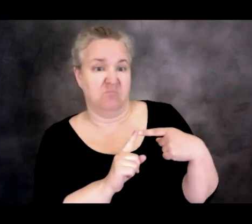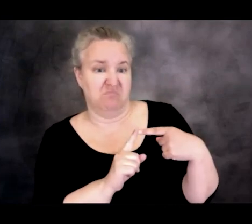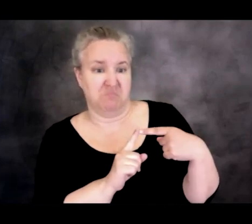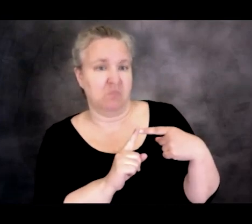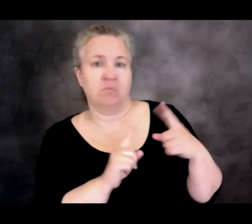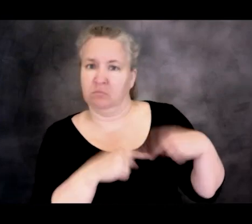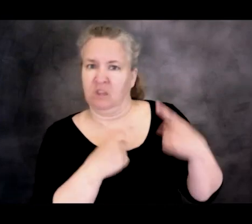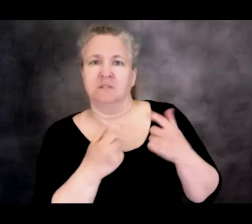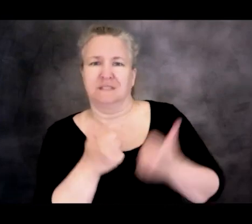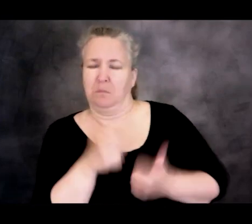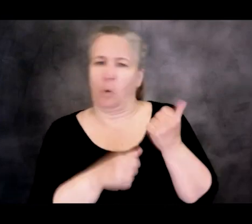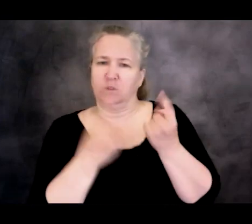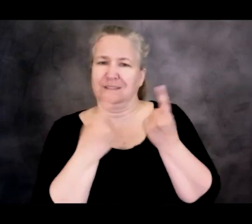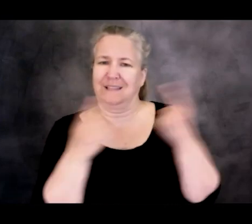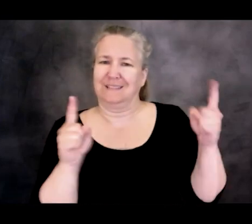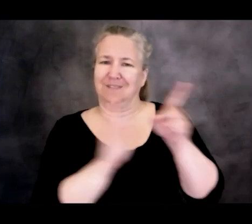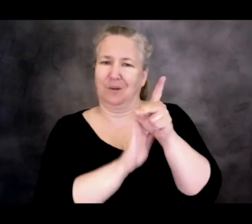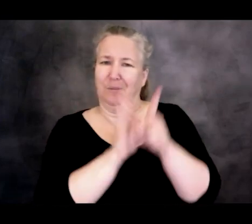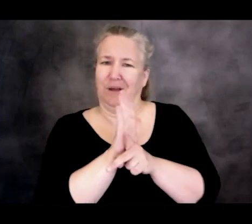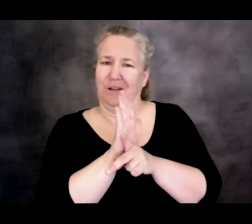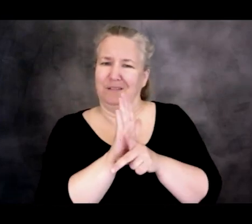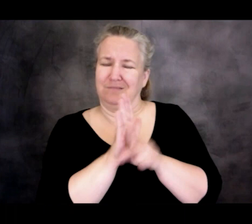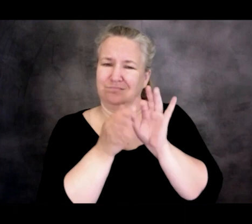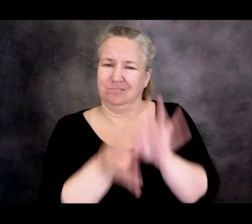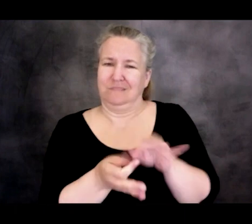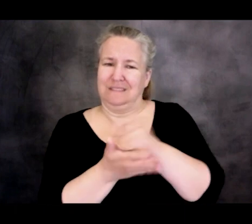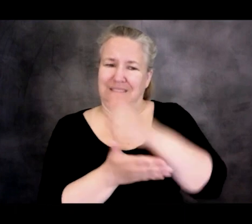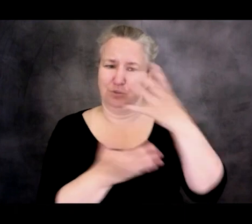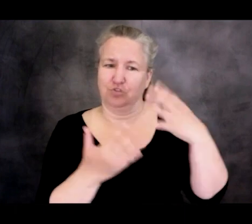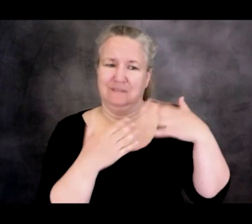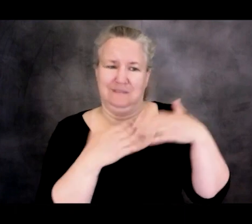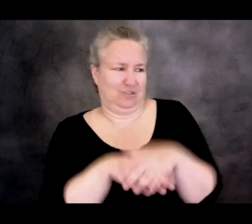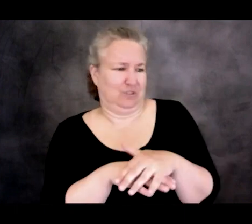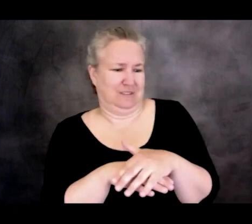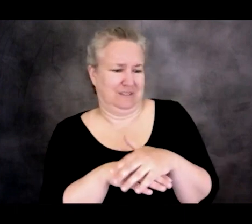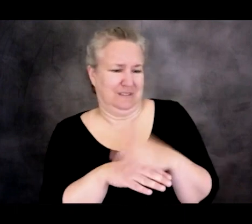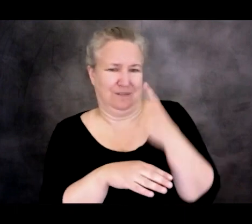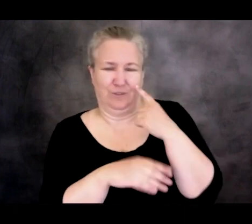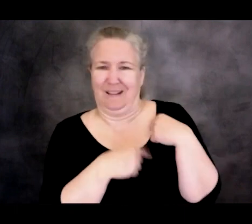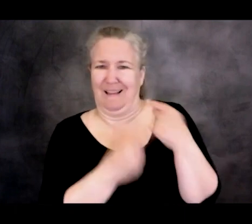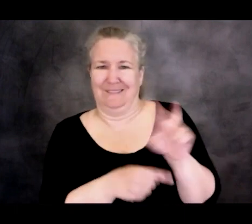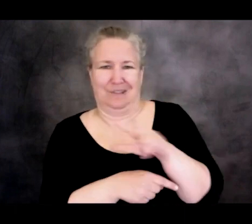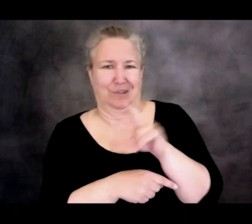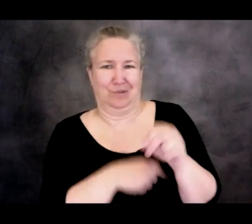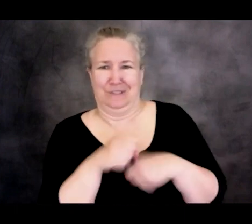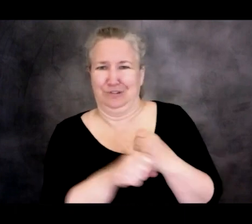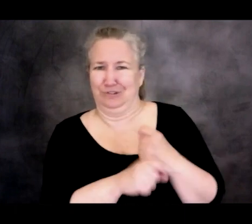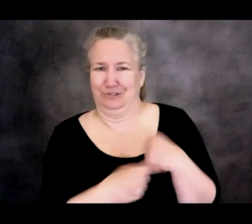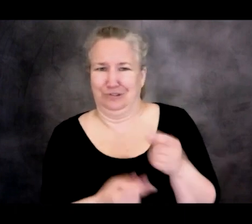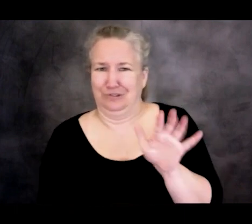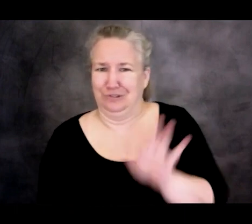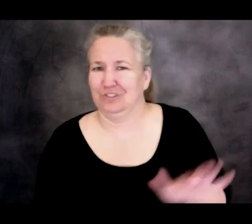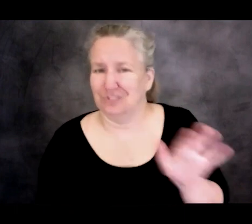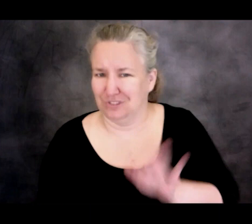most successful policy of immigrant integration in the last 3 decades or so in the